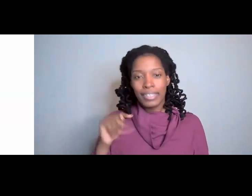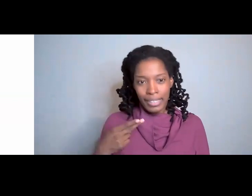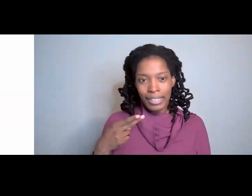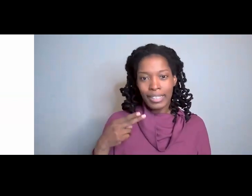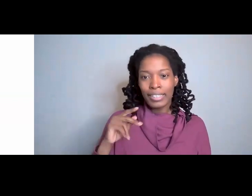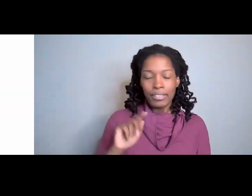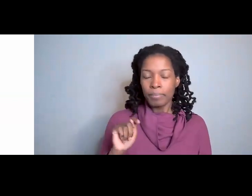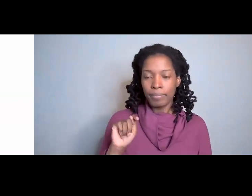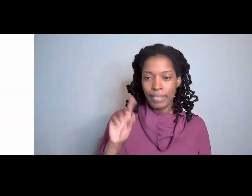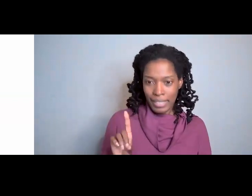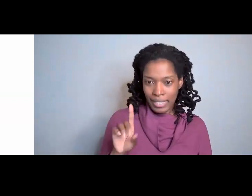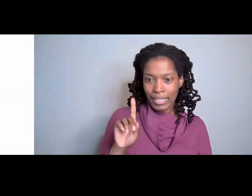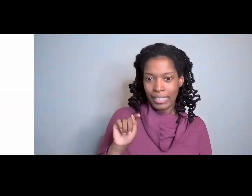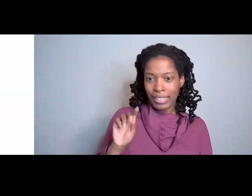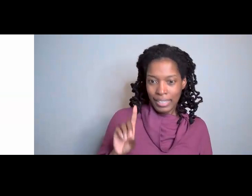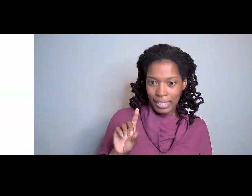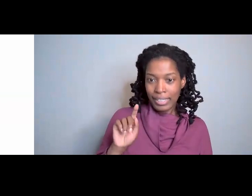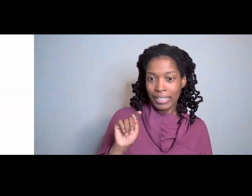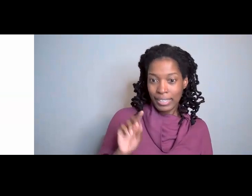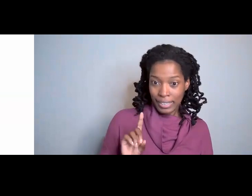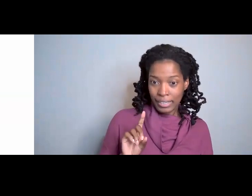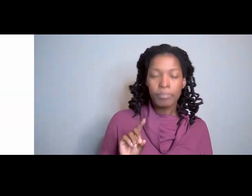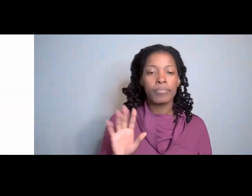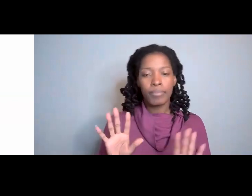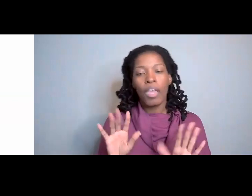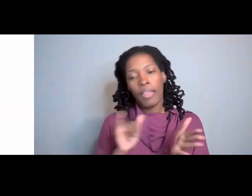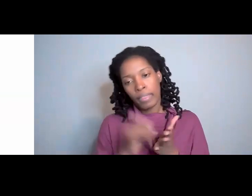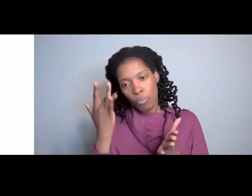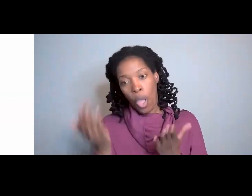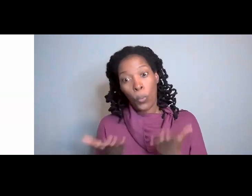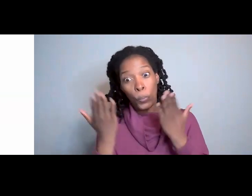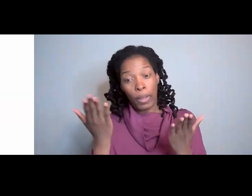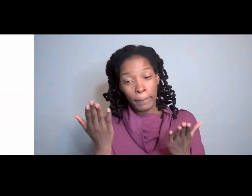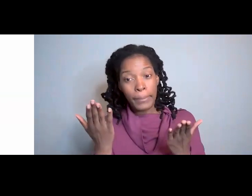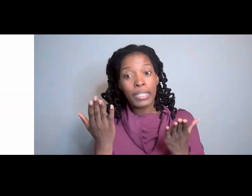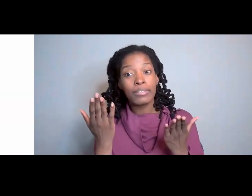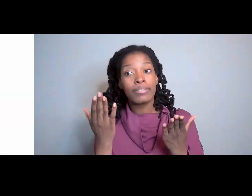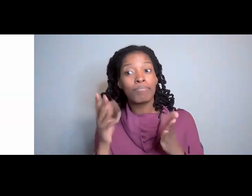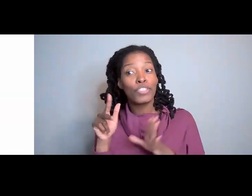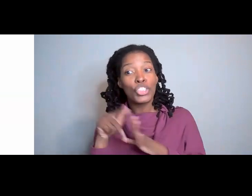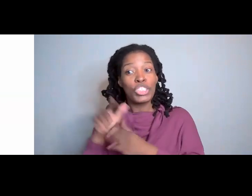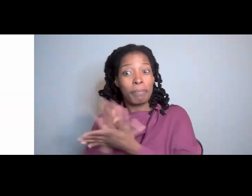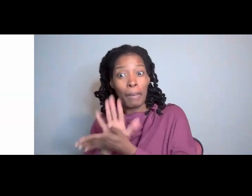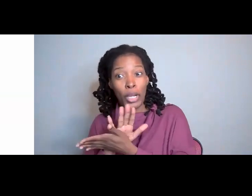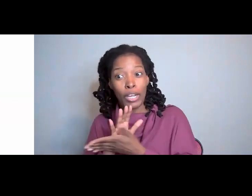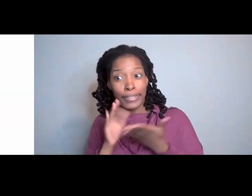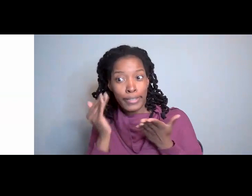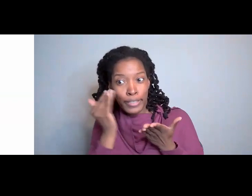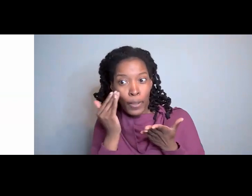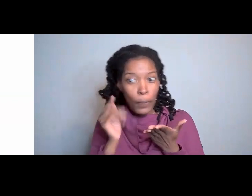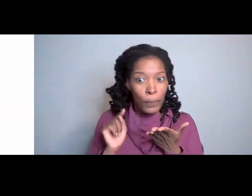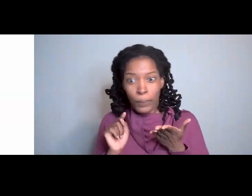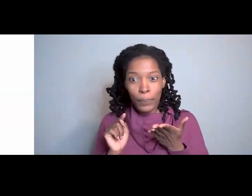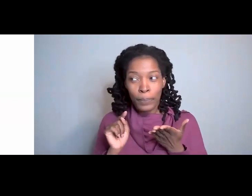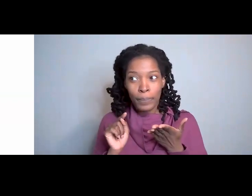either a cheat sheet with what the table means and what every abbreviation means to make